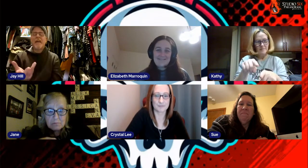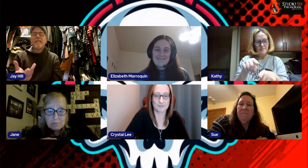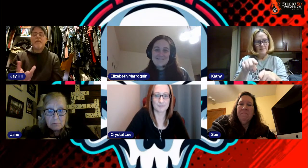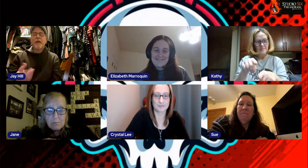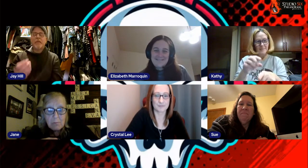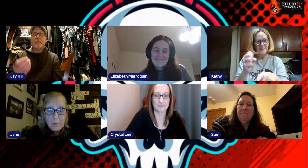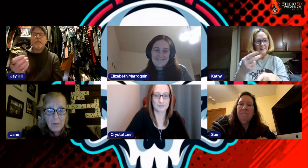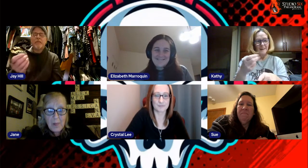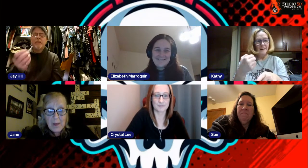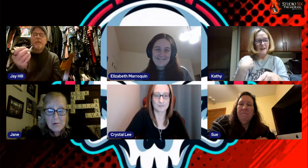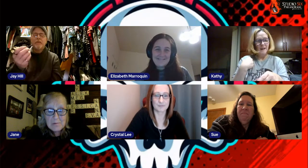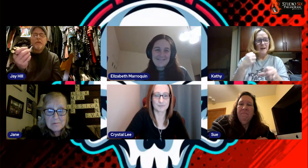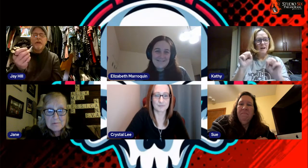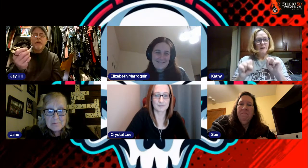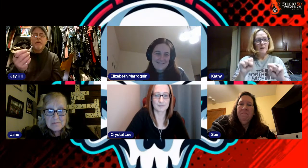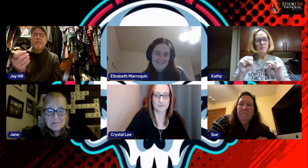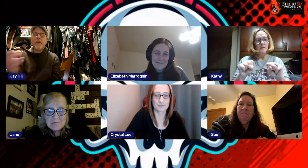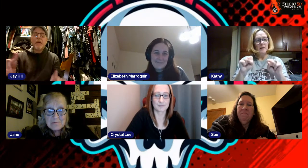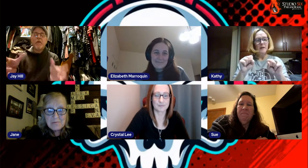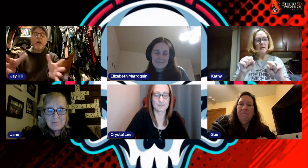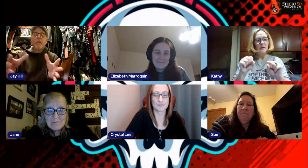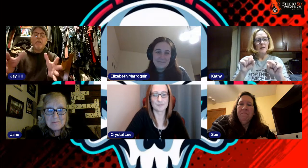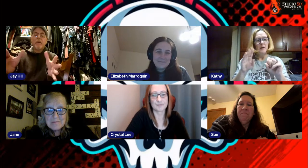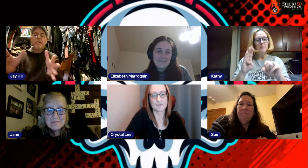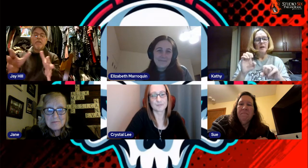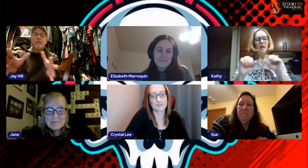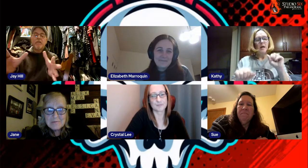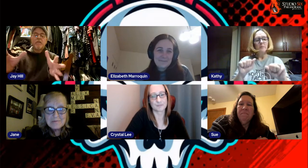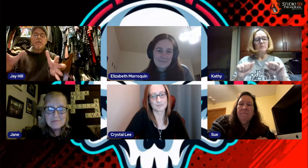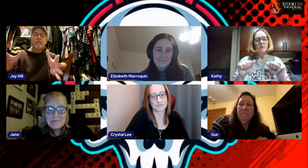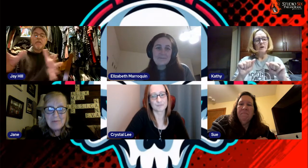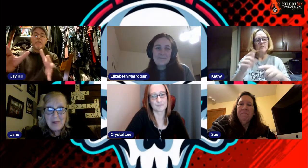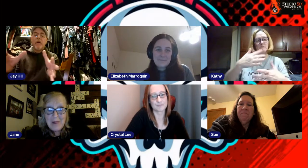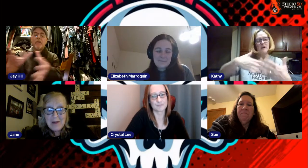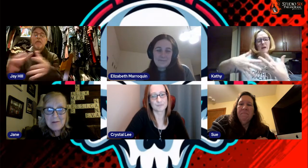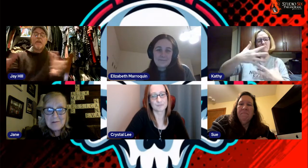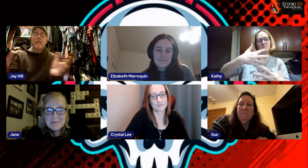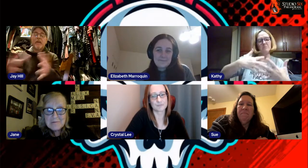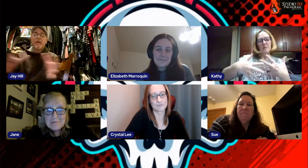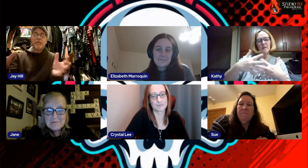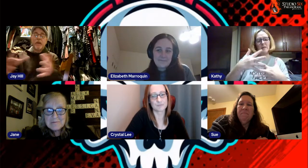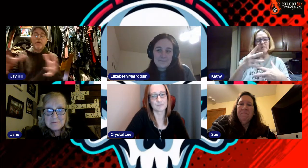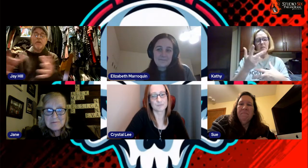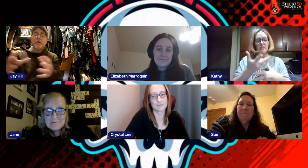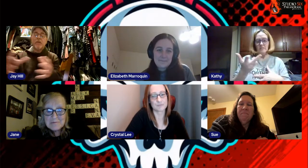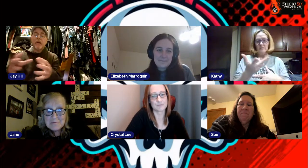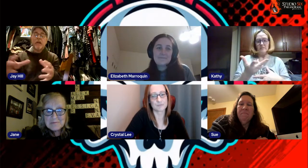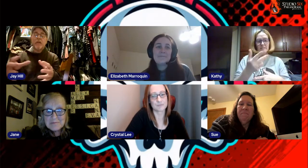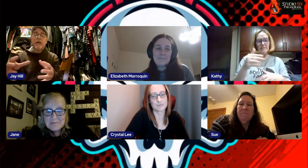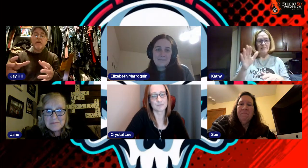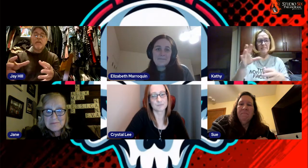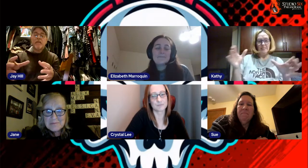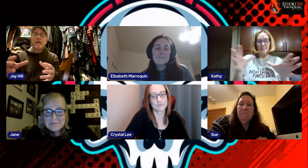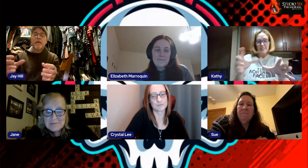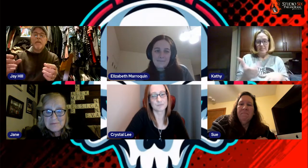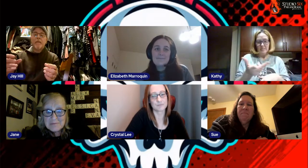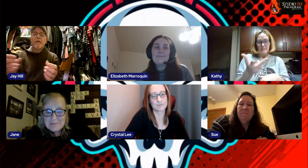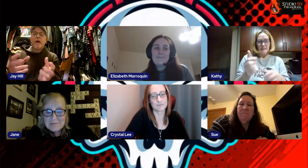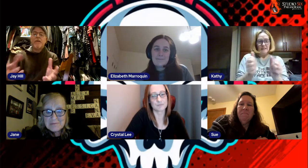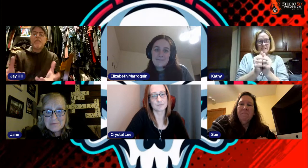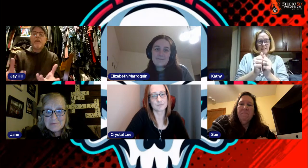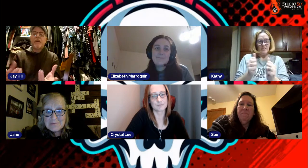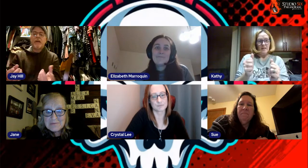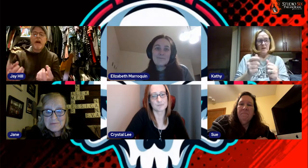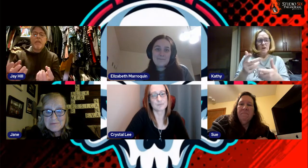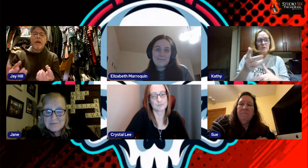She has to be able to being around these. All three of these ladies being close together like this, you